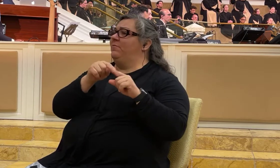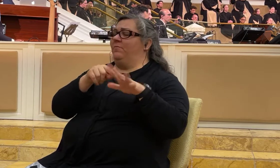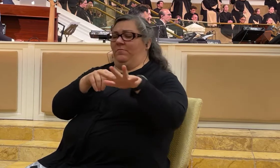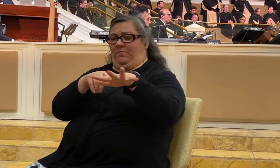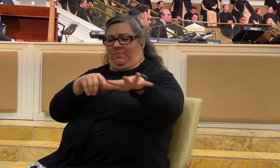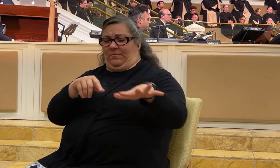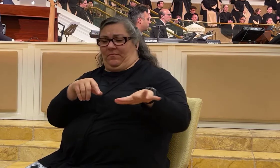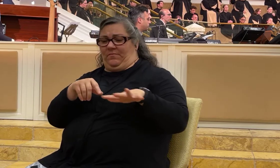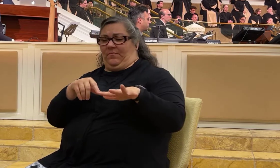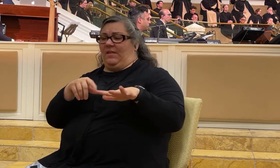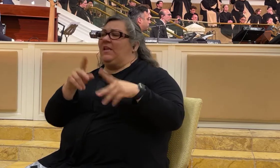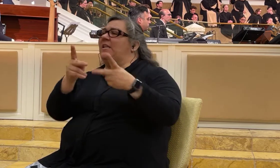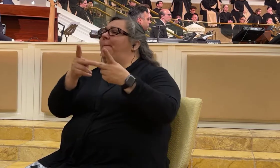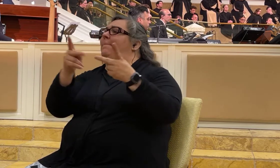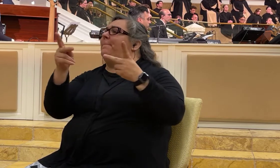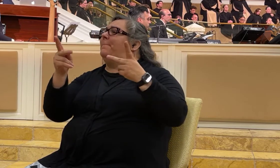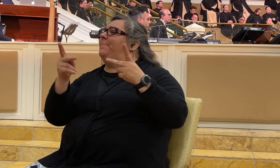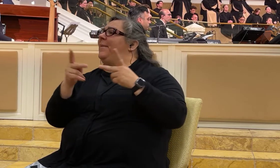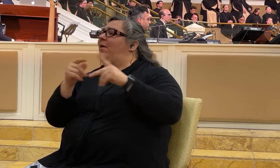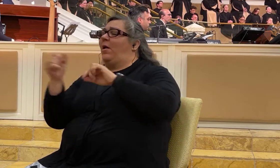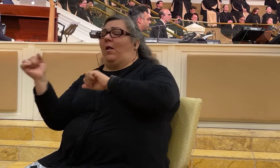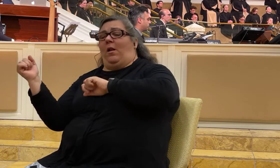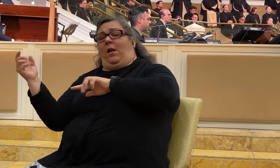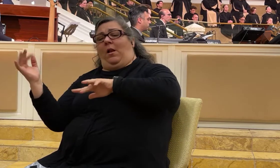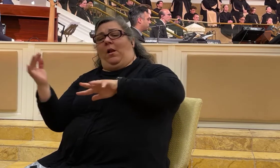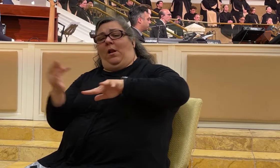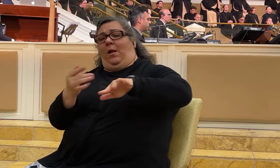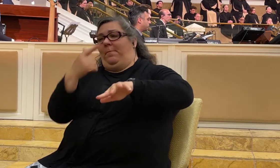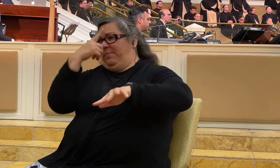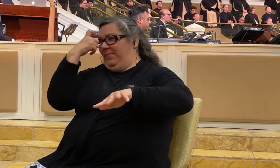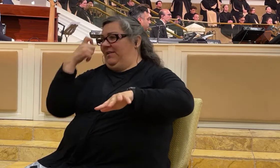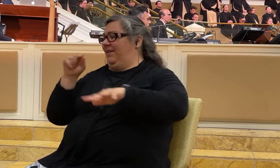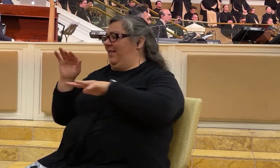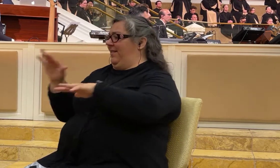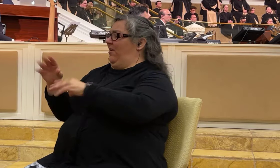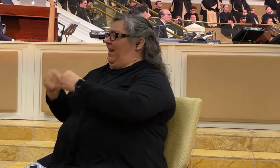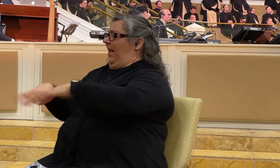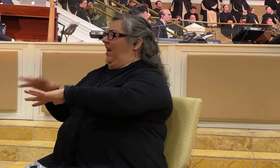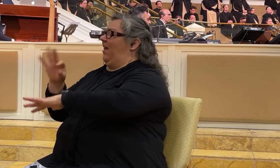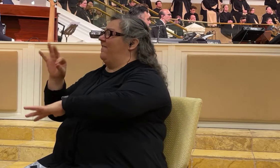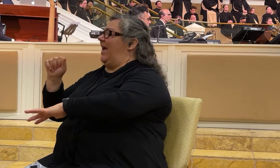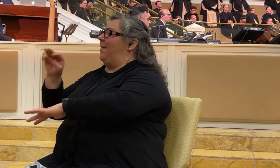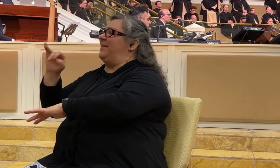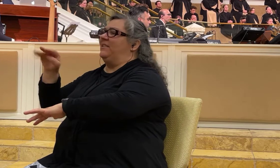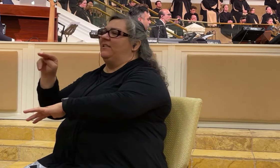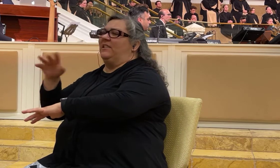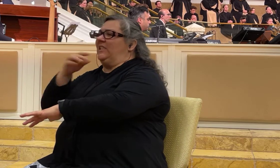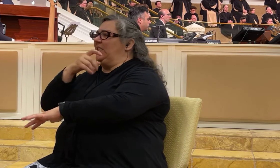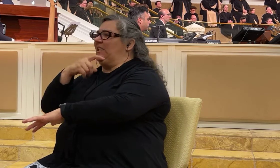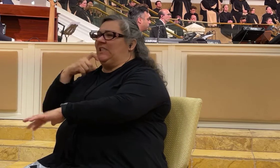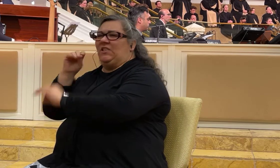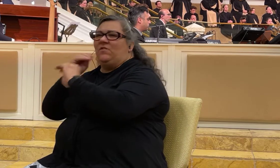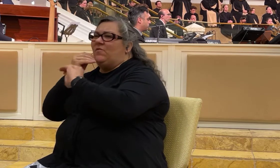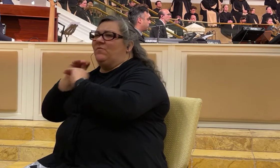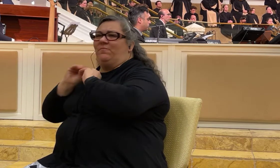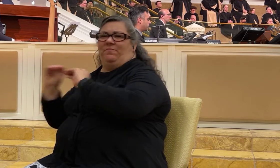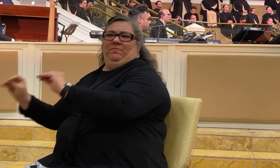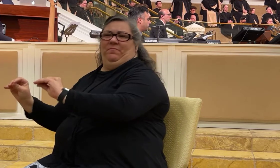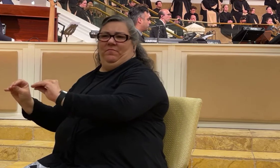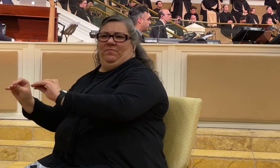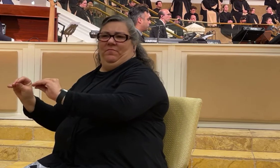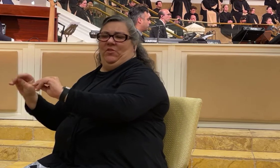is a place to join because of the famine, which directs the whole attention of their minds